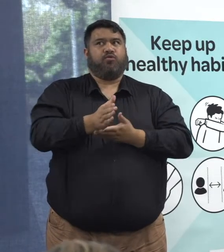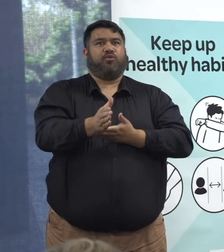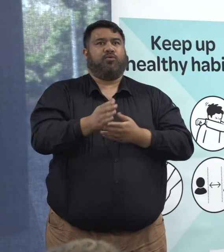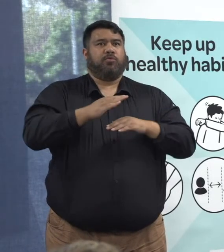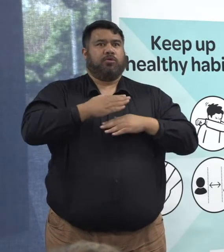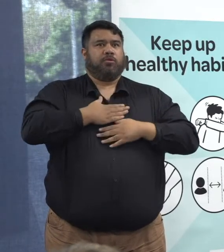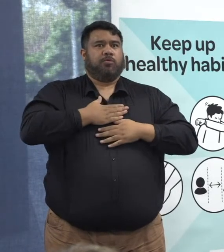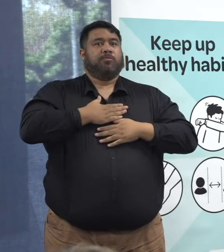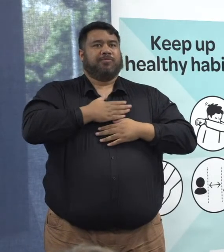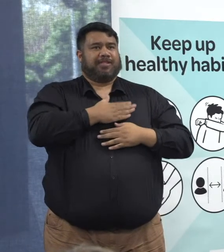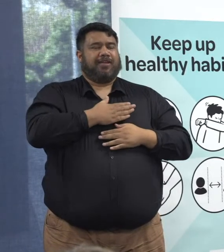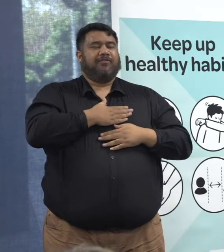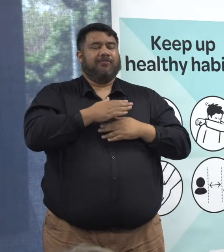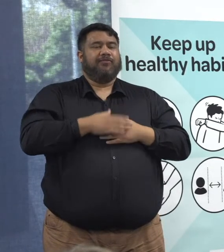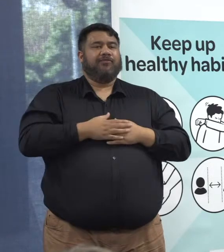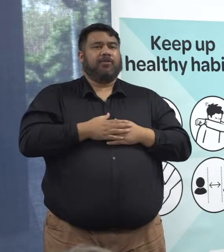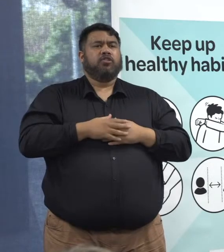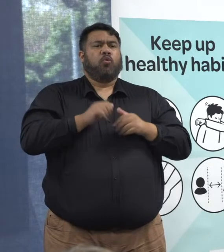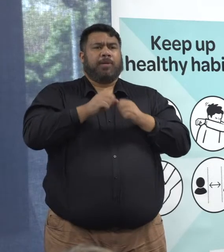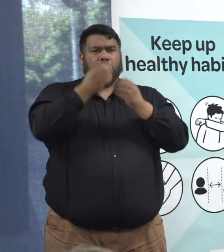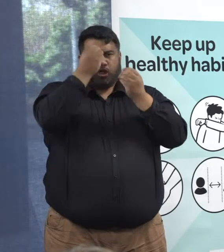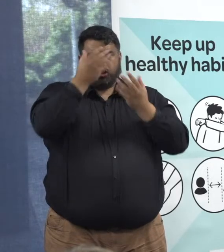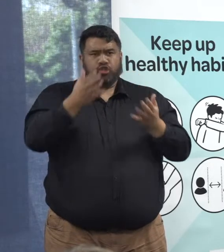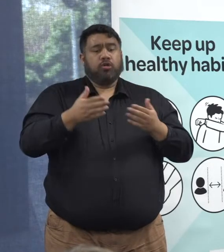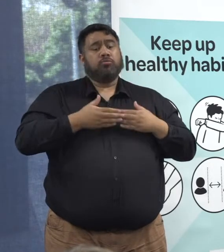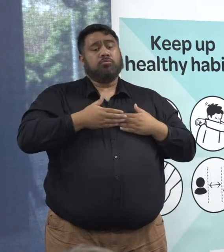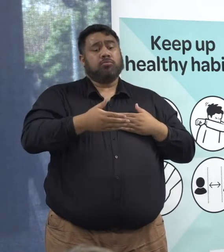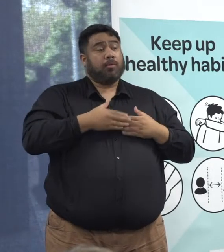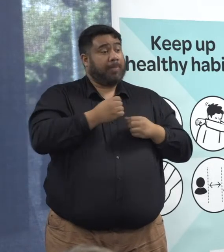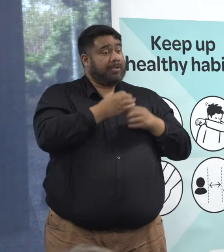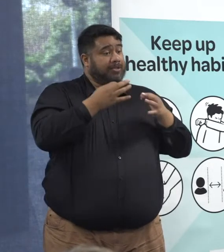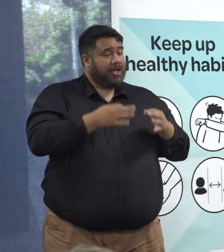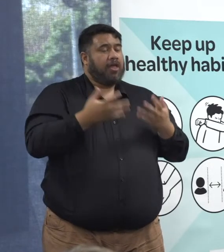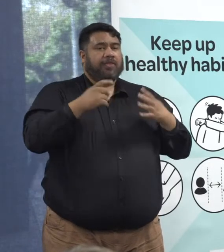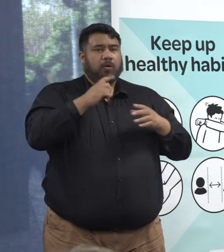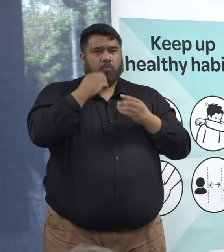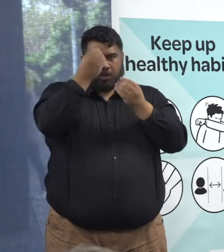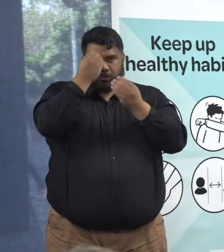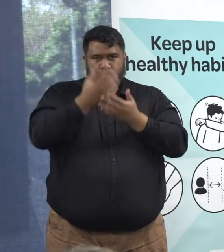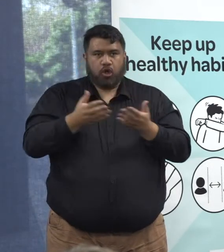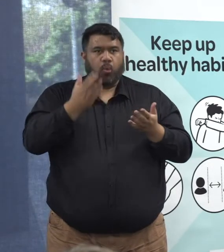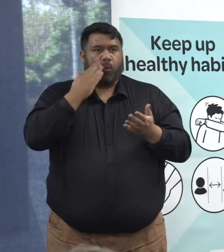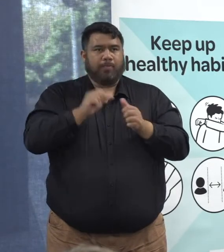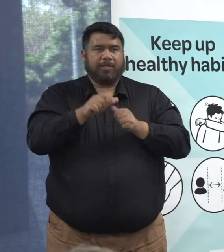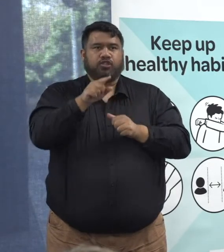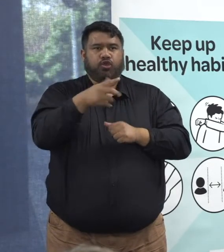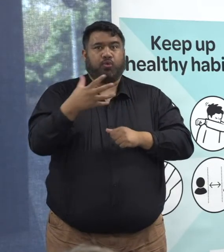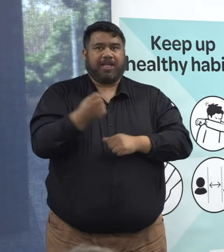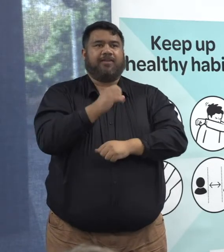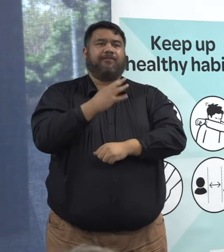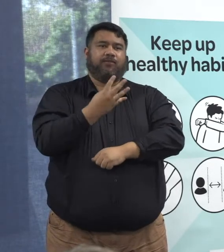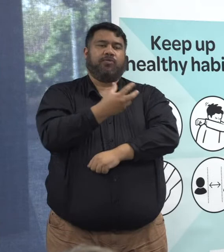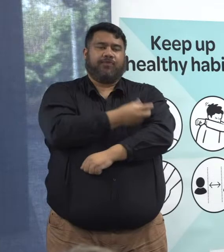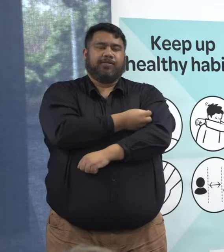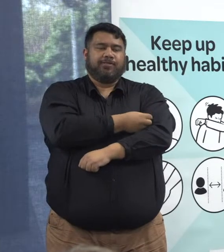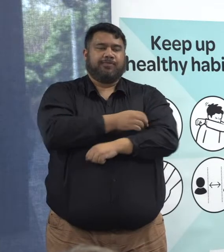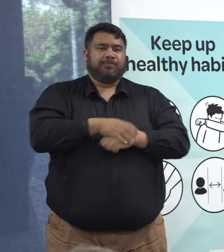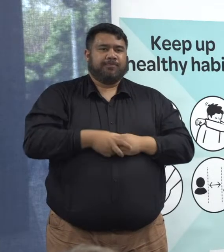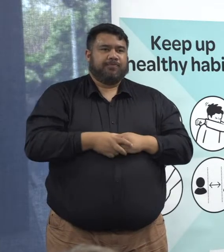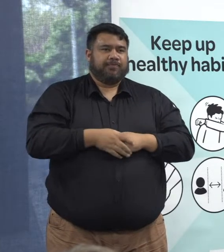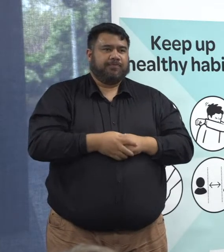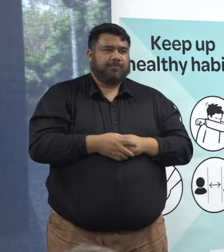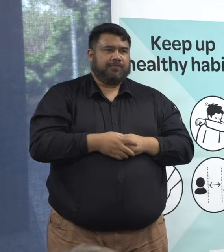But we'll have more on that when final decisions have been made and we can provide the detailed operational information.